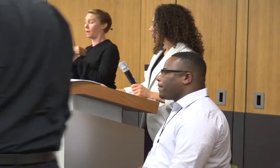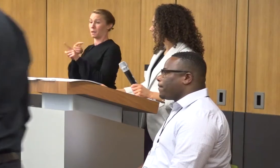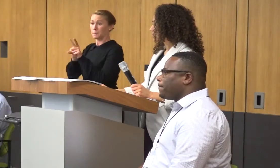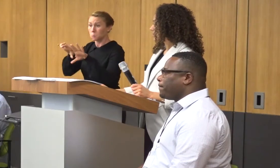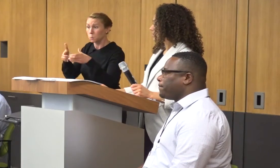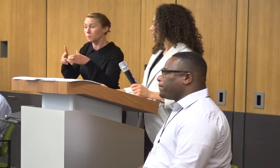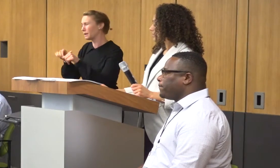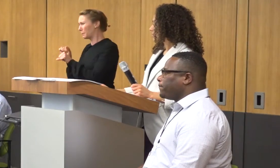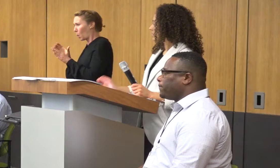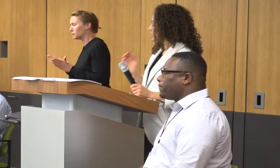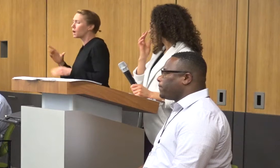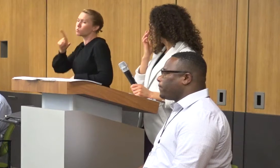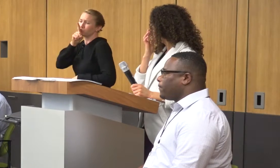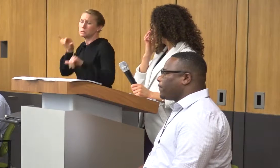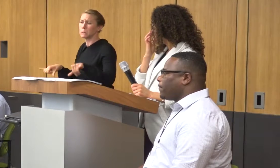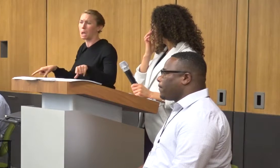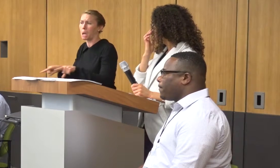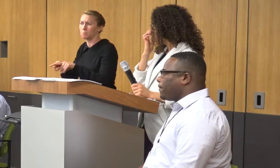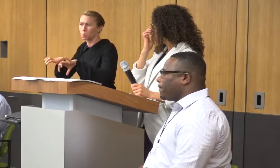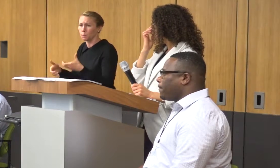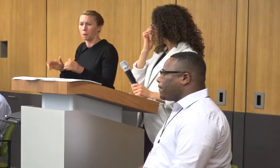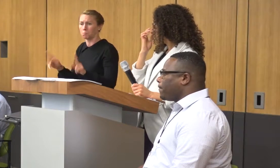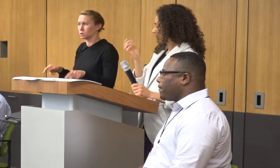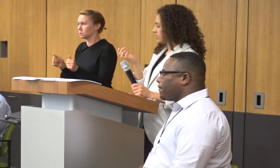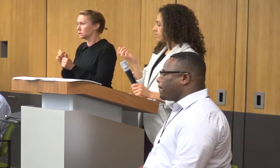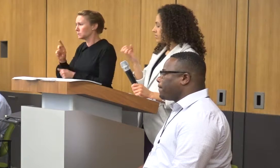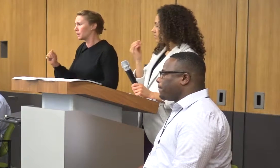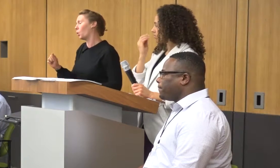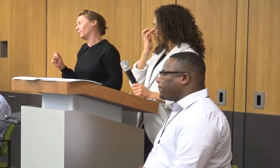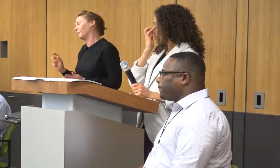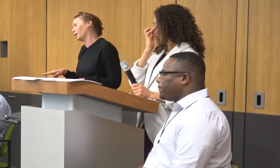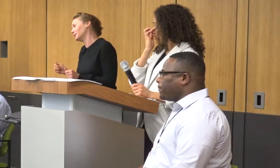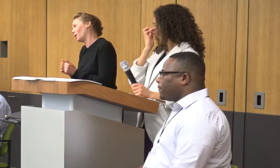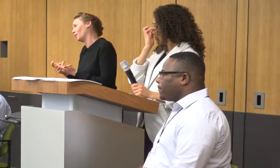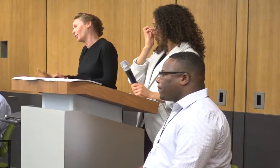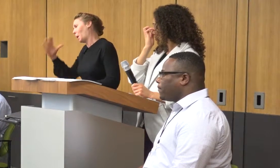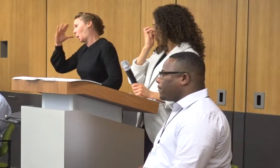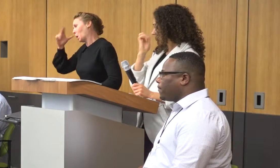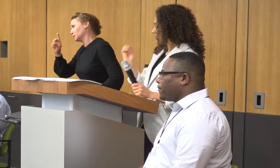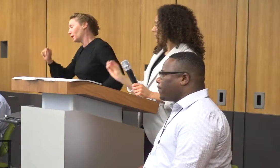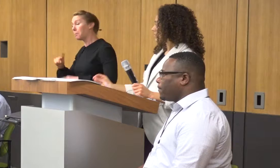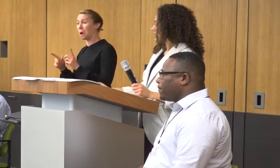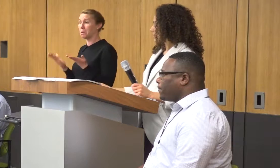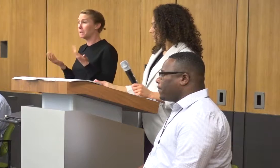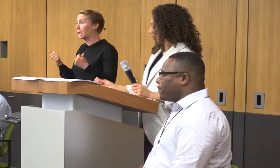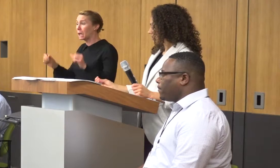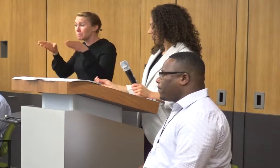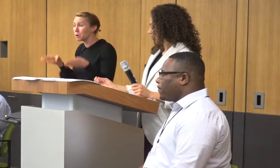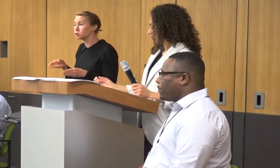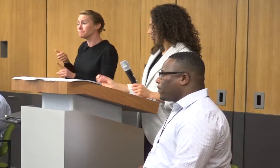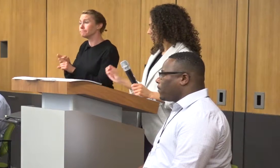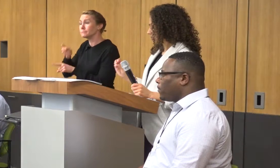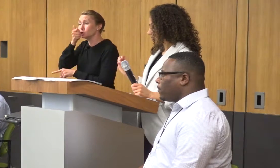employees, not necessarily in the same group as the person with the disability, or at least the person with the known disability. But it could be anybody who's